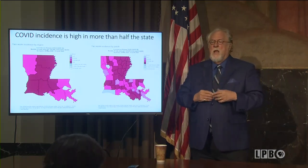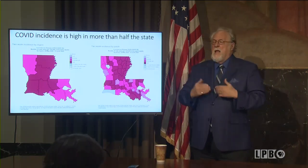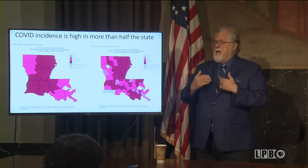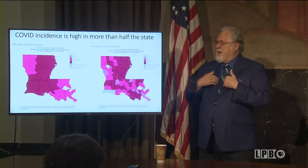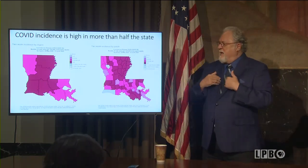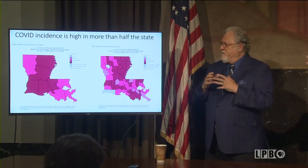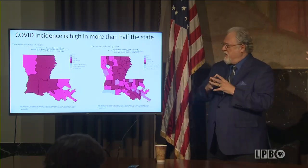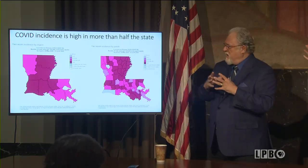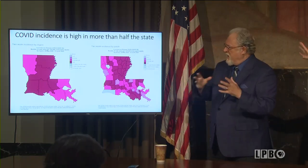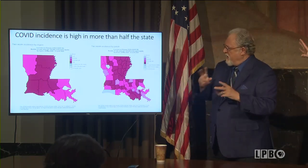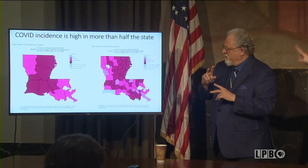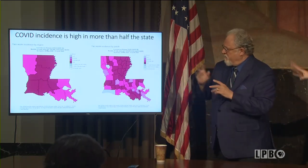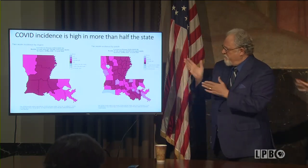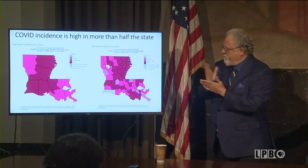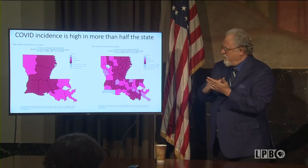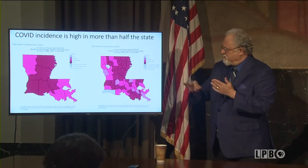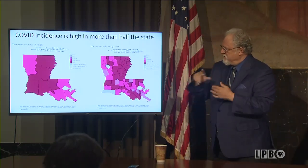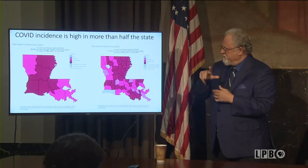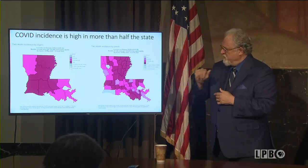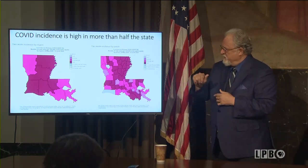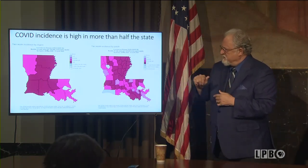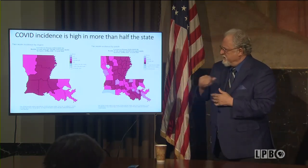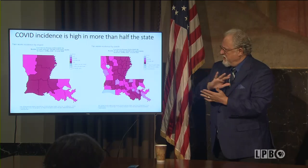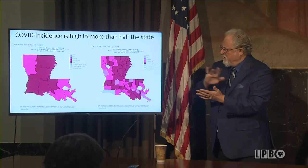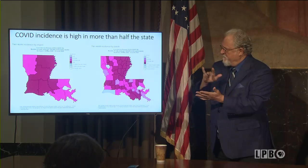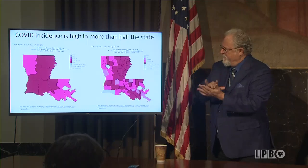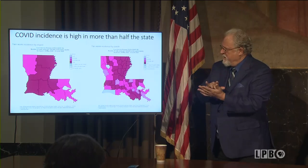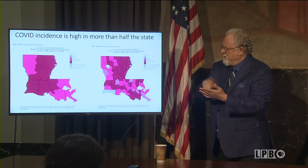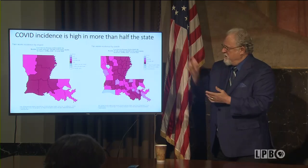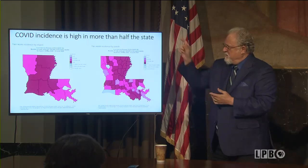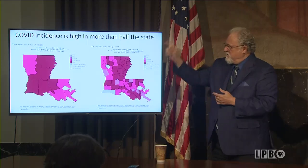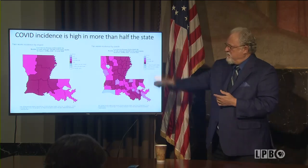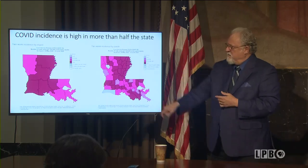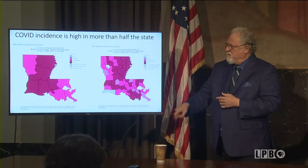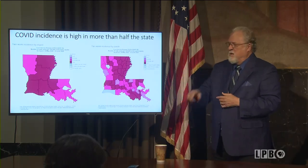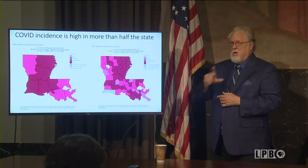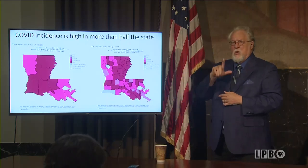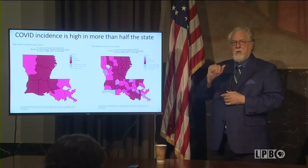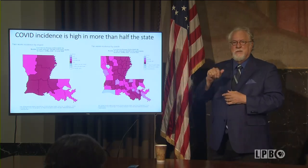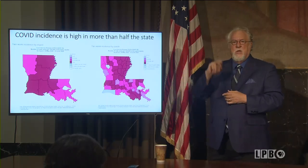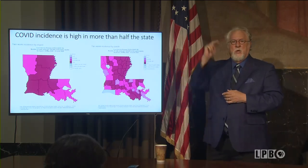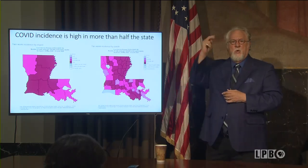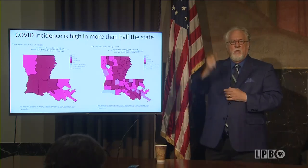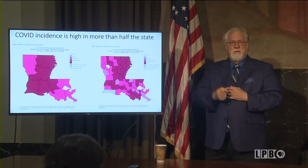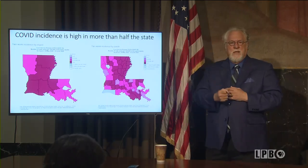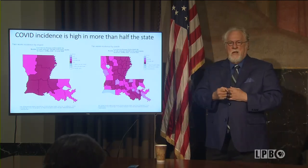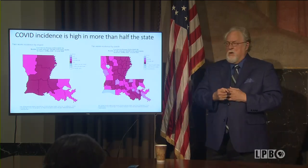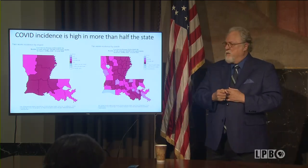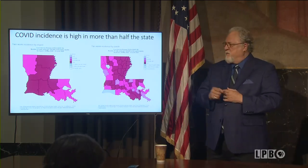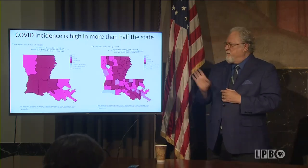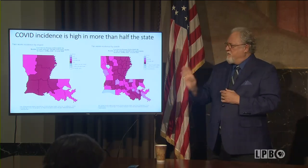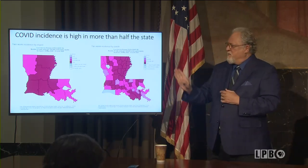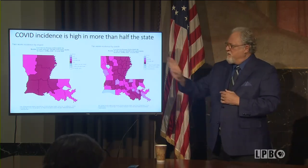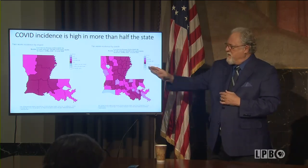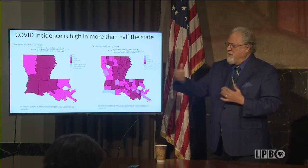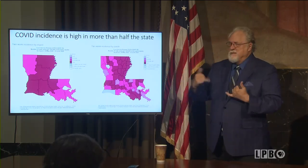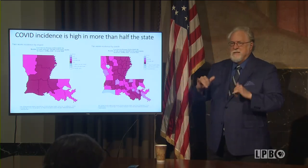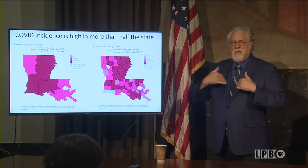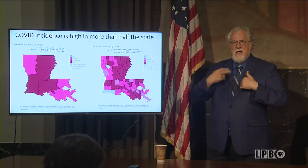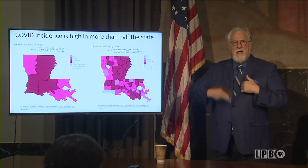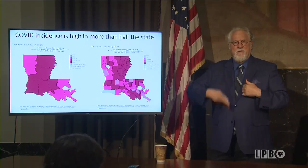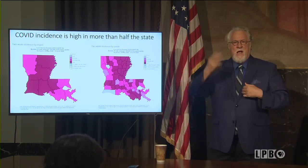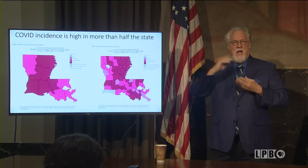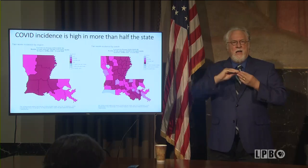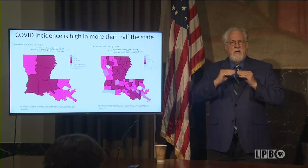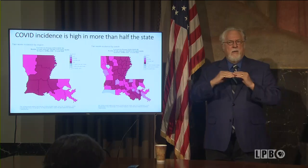significant portions, in fact, the entire sort of middle section of our state, north and south, that still has a high